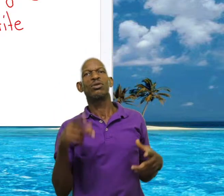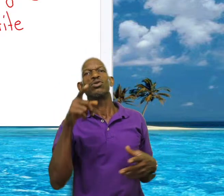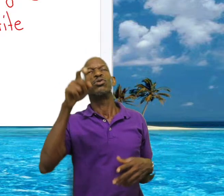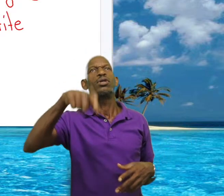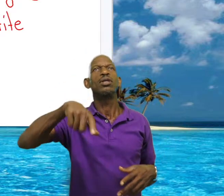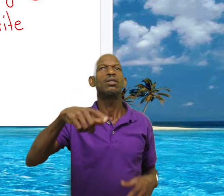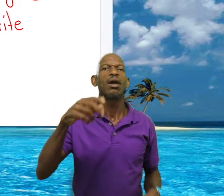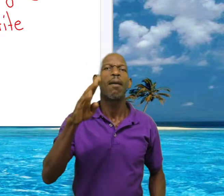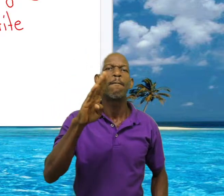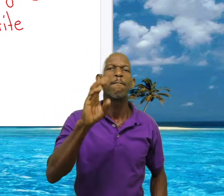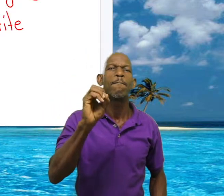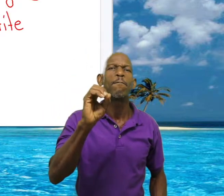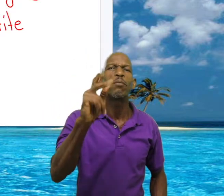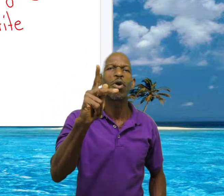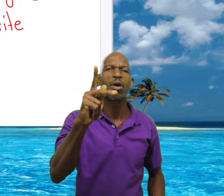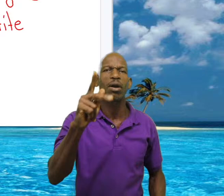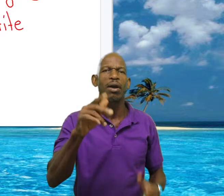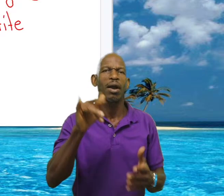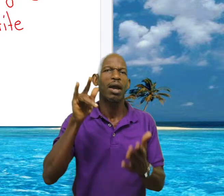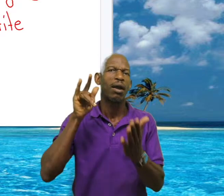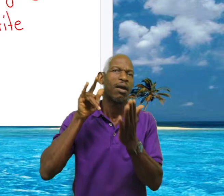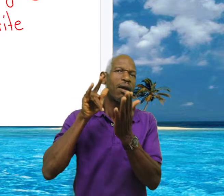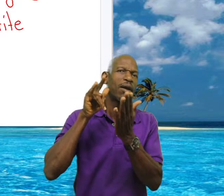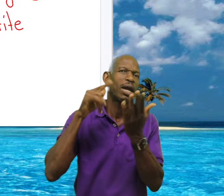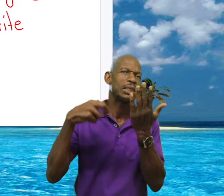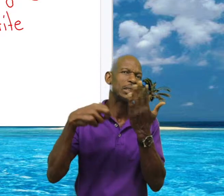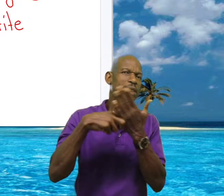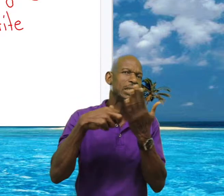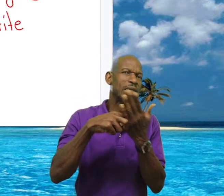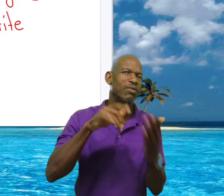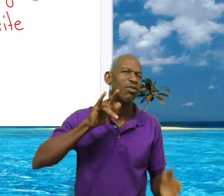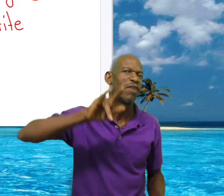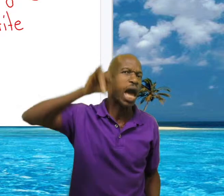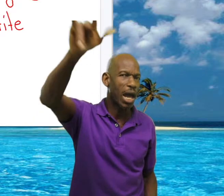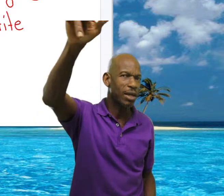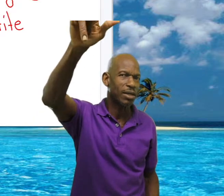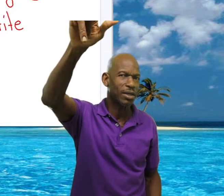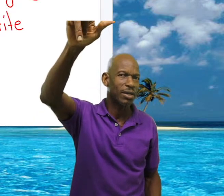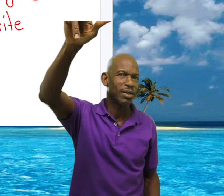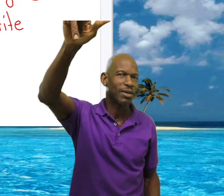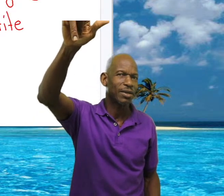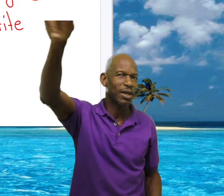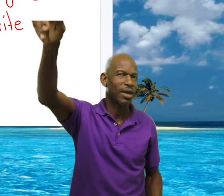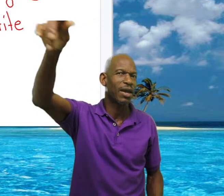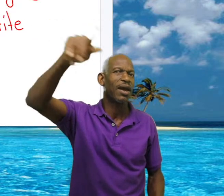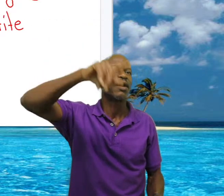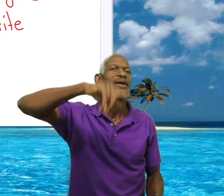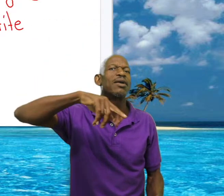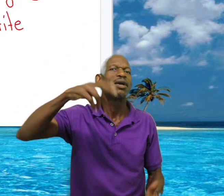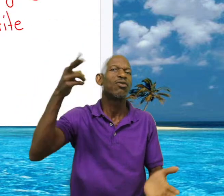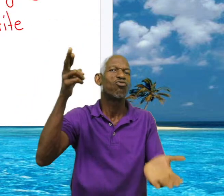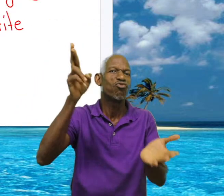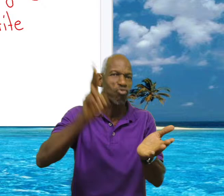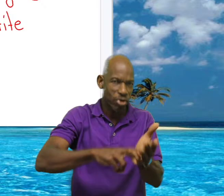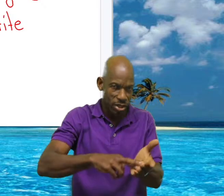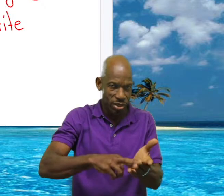You have to book your flight. That means you have to register, pay, and make